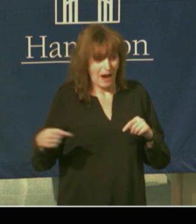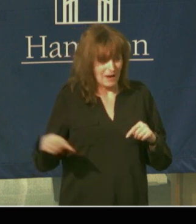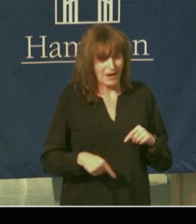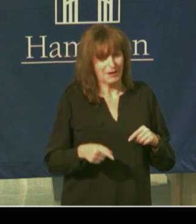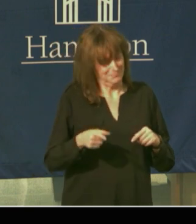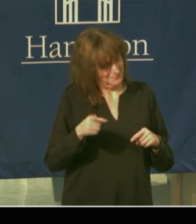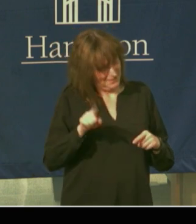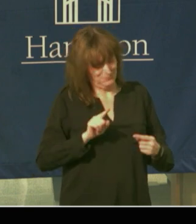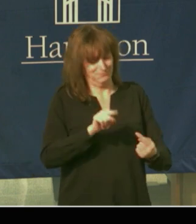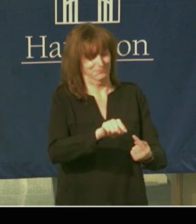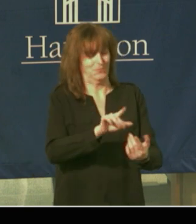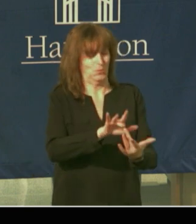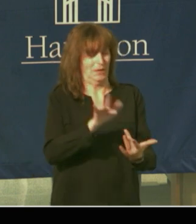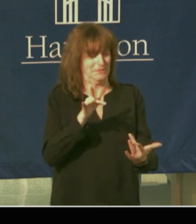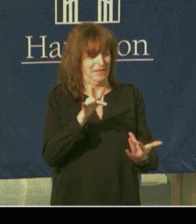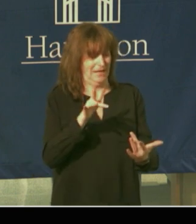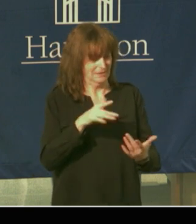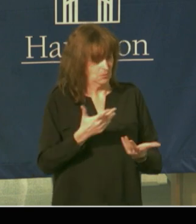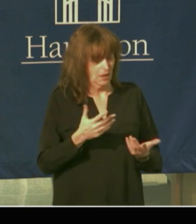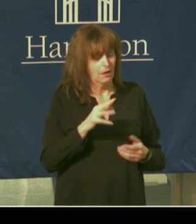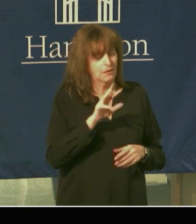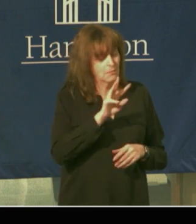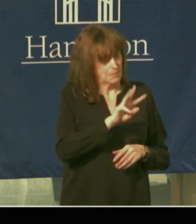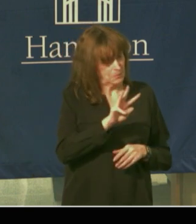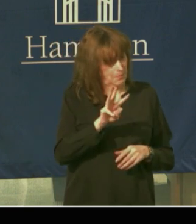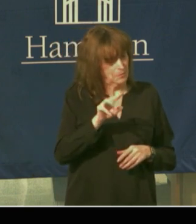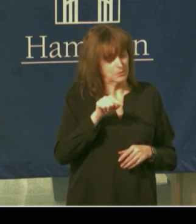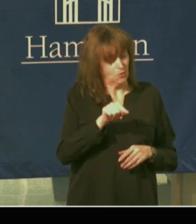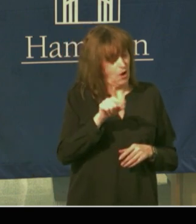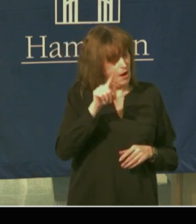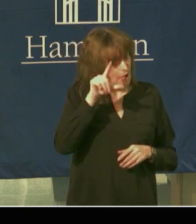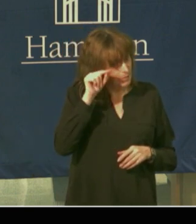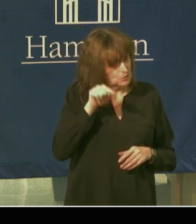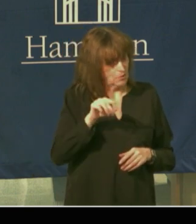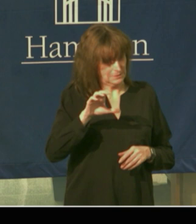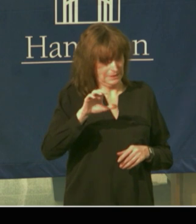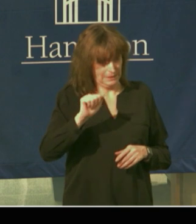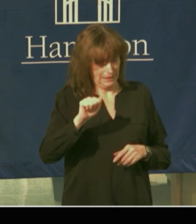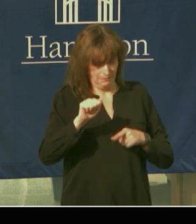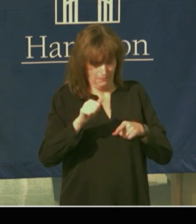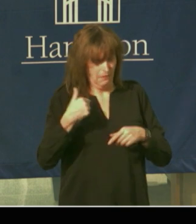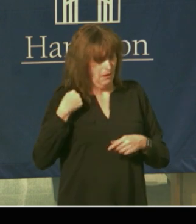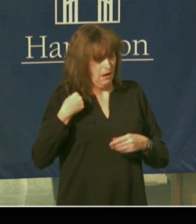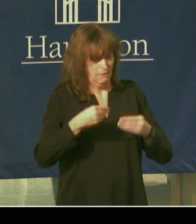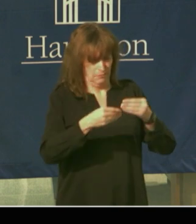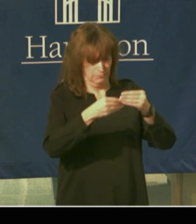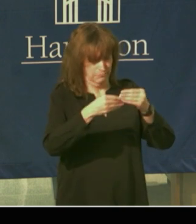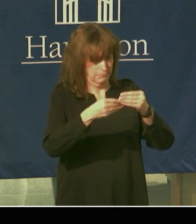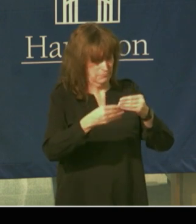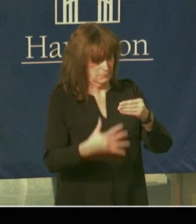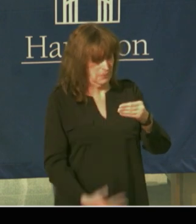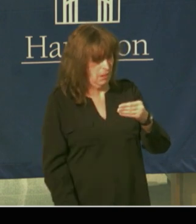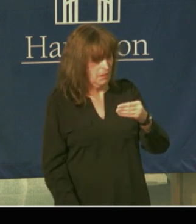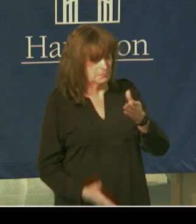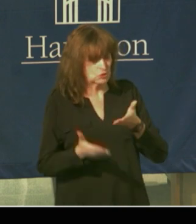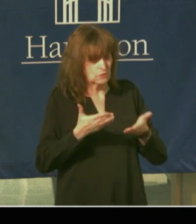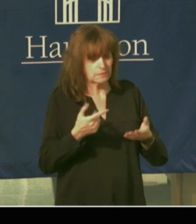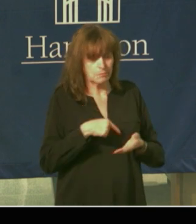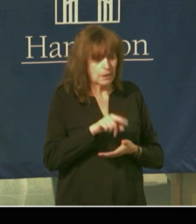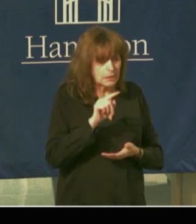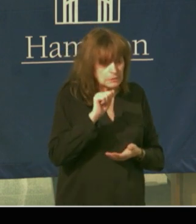website, hamilton.ca. You can take a look at all the things you can do. You can pay your taxes, always important to keep the city going. You can renew